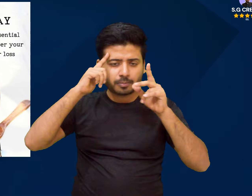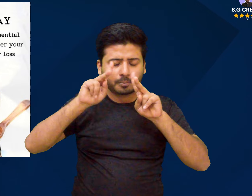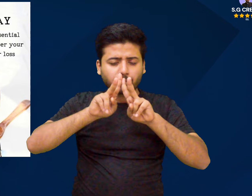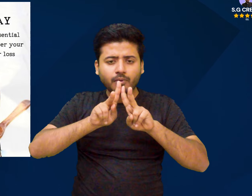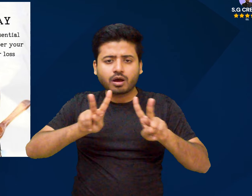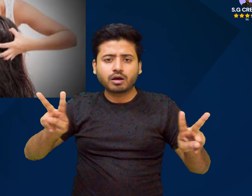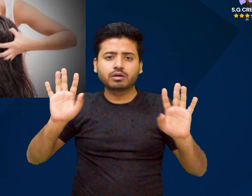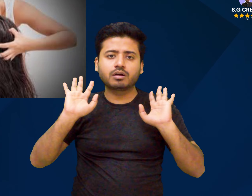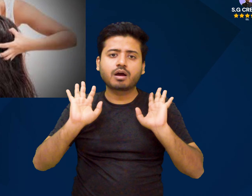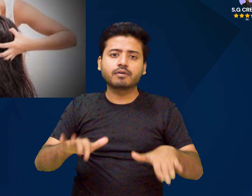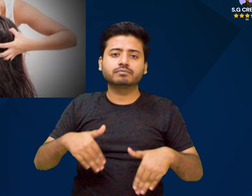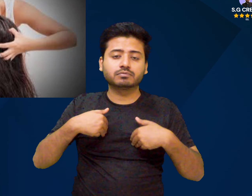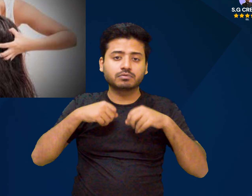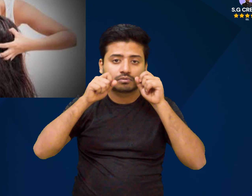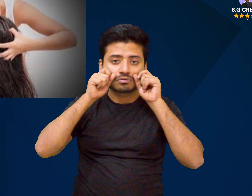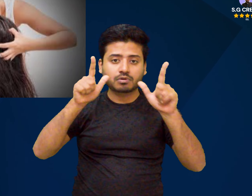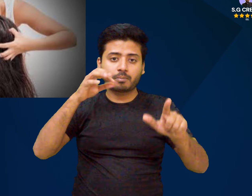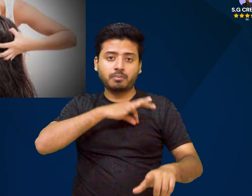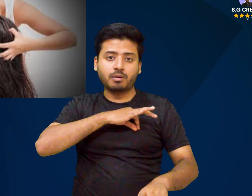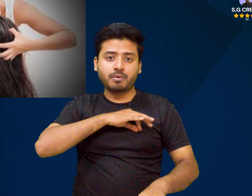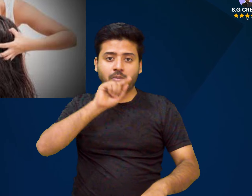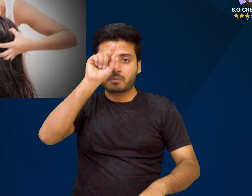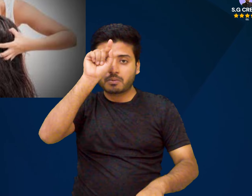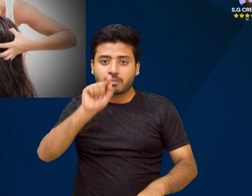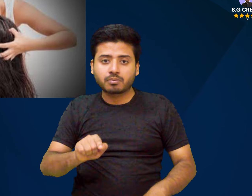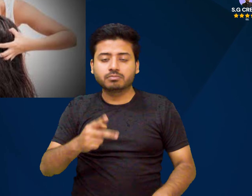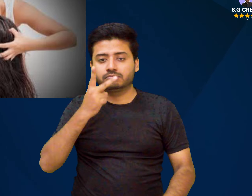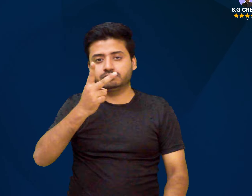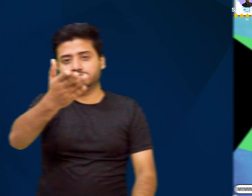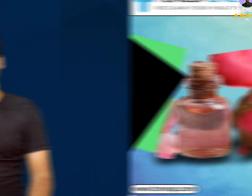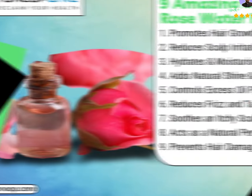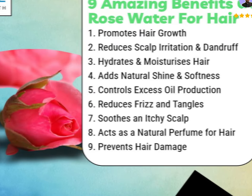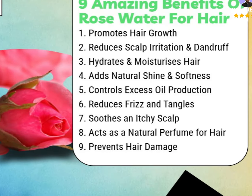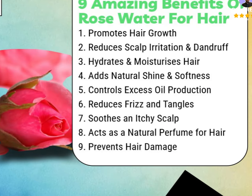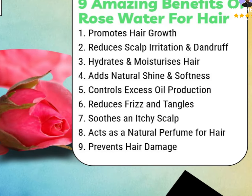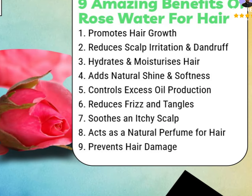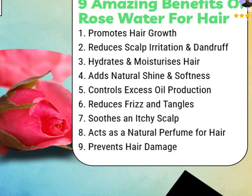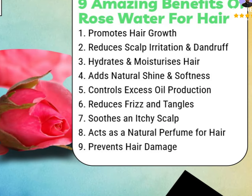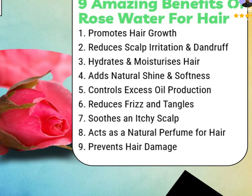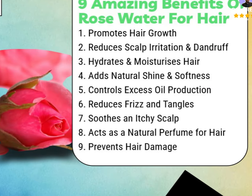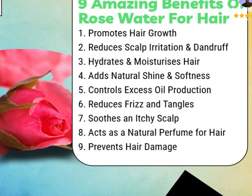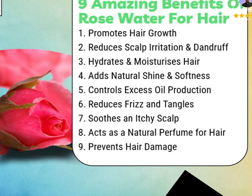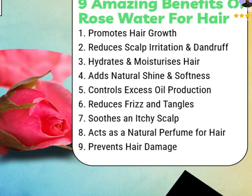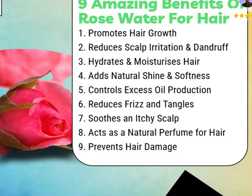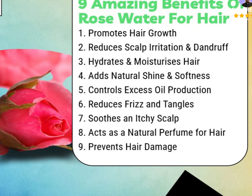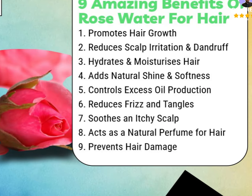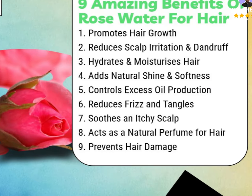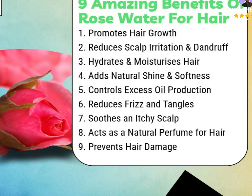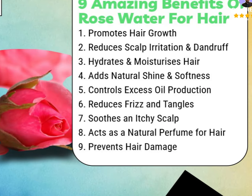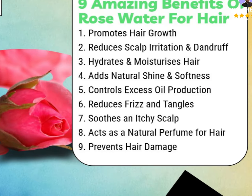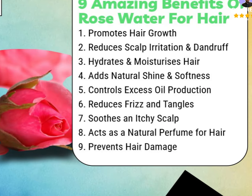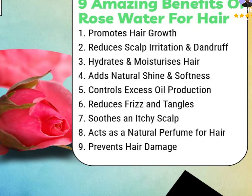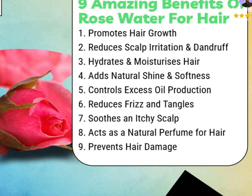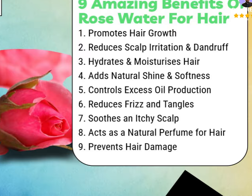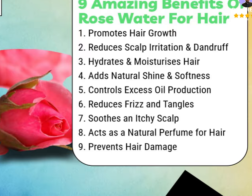chemicals, making it a good choice for hydration and adding shine. Available from retailers like Nykaa. Produced using a